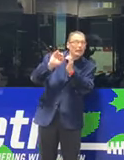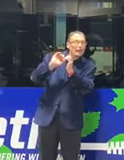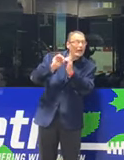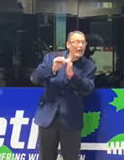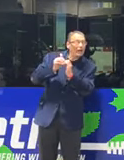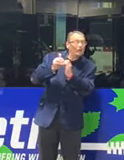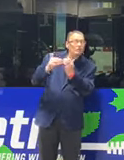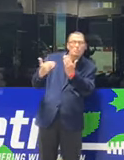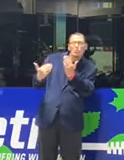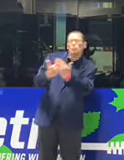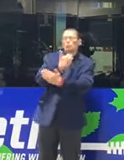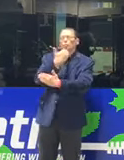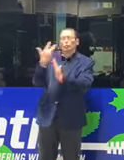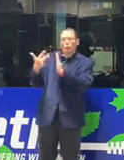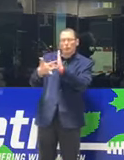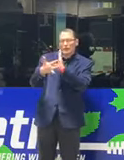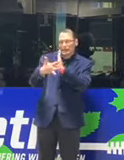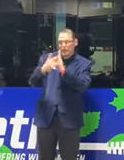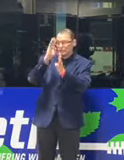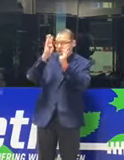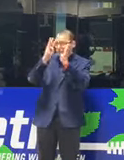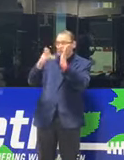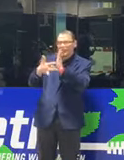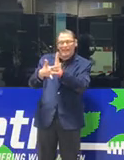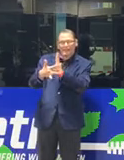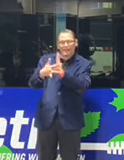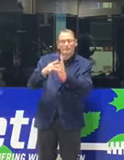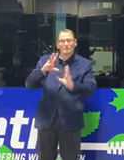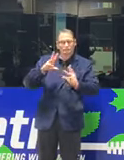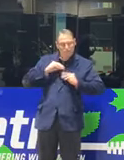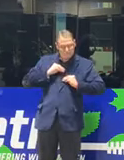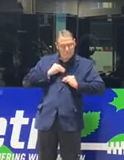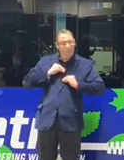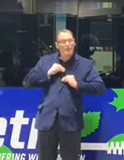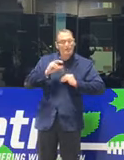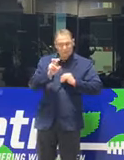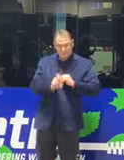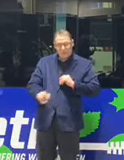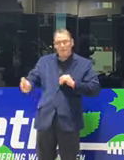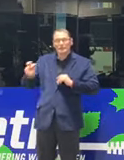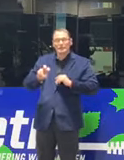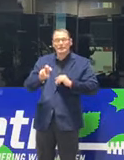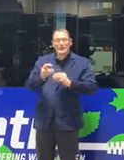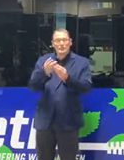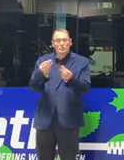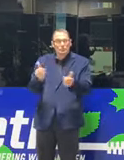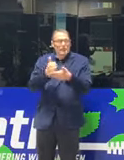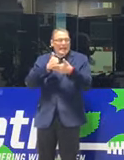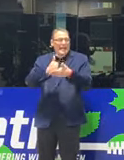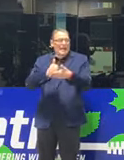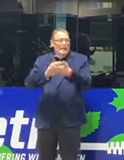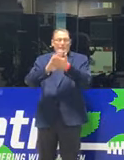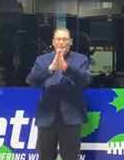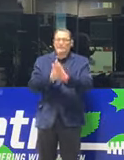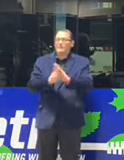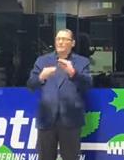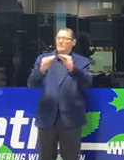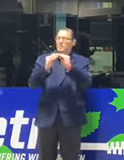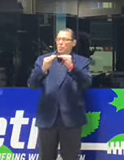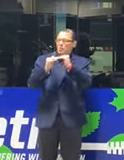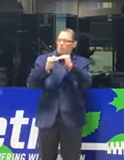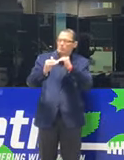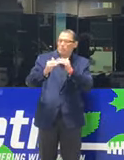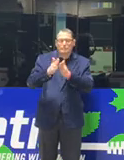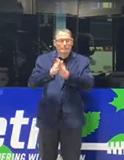embracing innovative technology and transportation solutions to help us build a more sustainable,